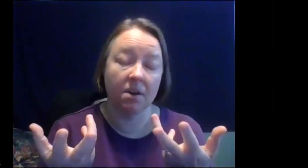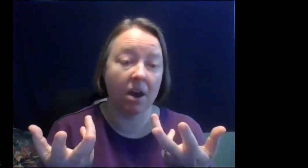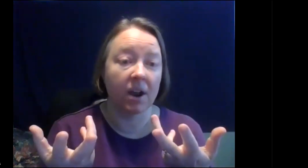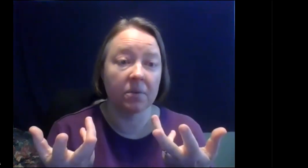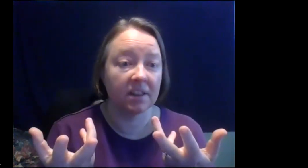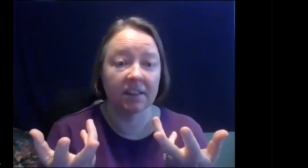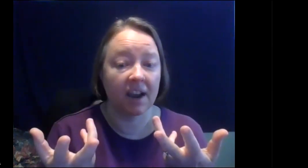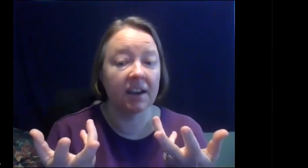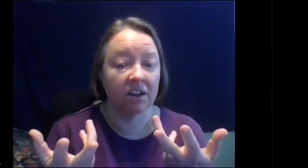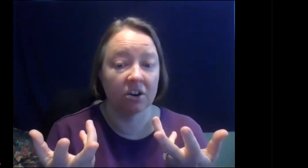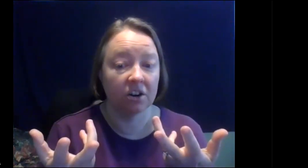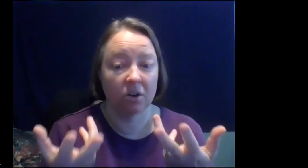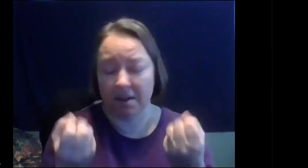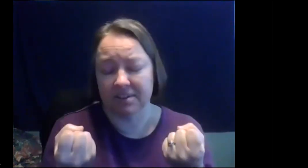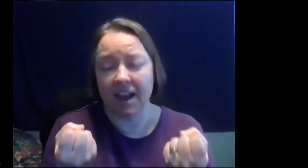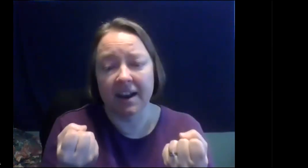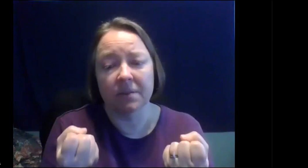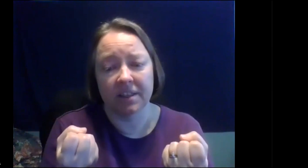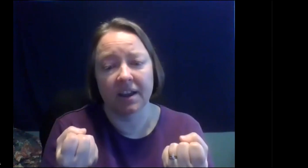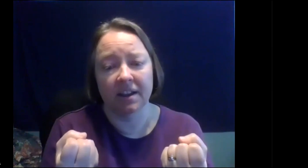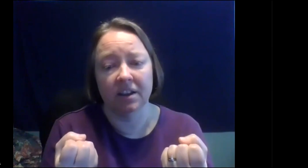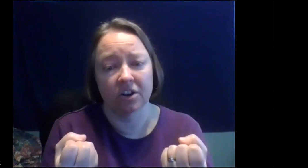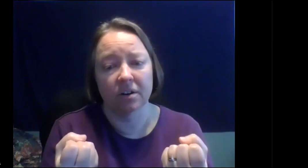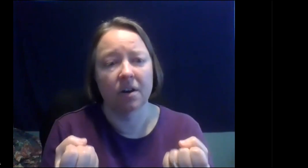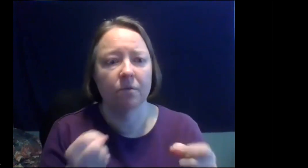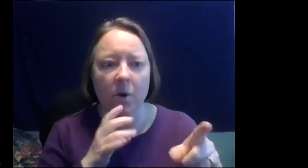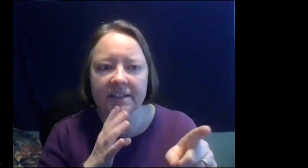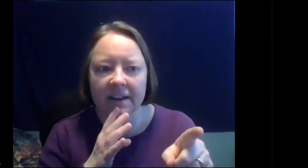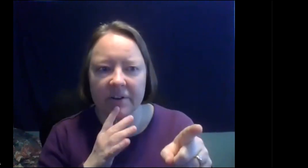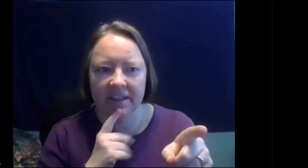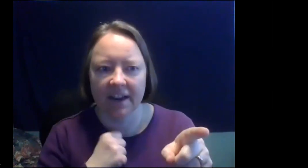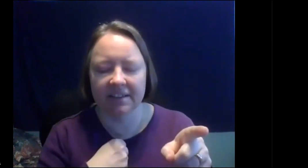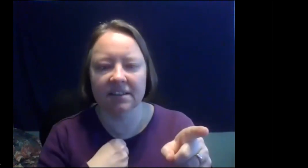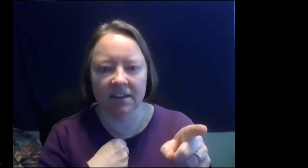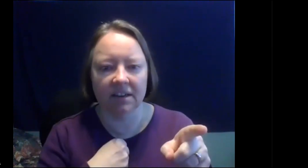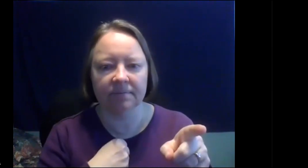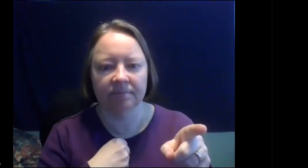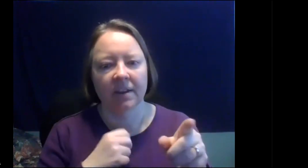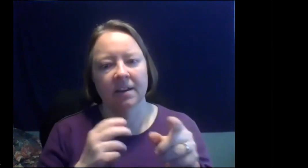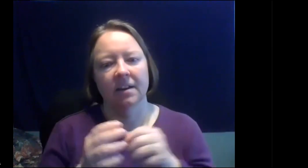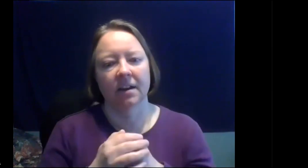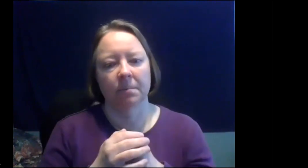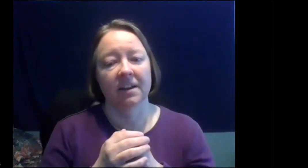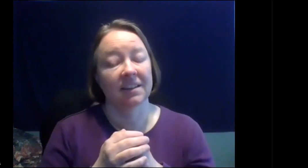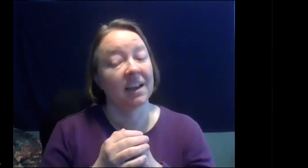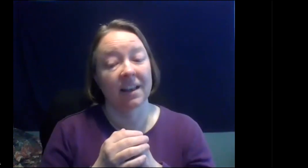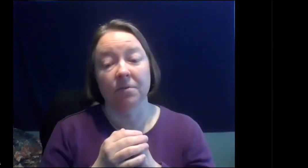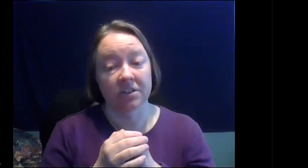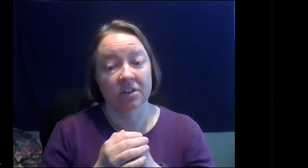give out everything that I hear, sign everything I hear, voice everything I see, because again, that falls under